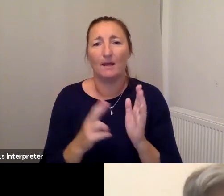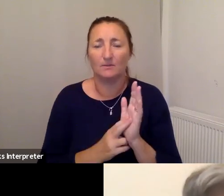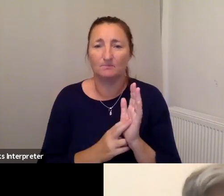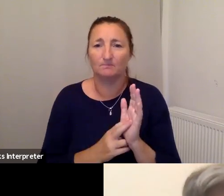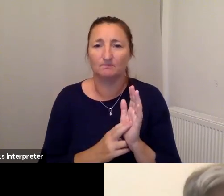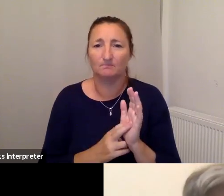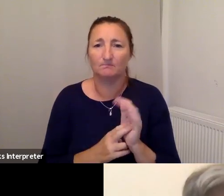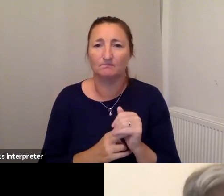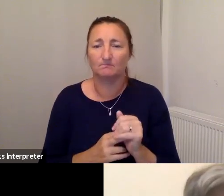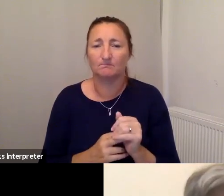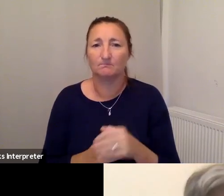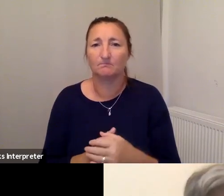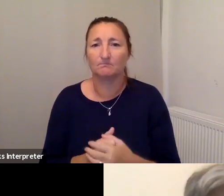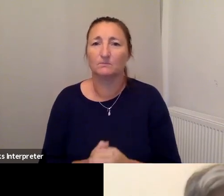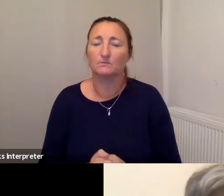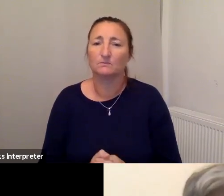I think